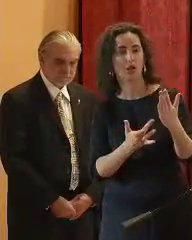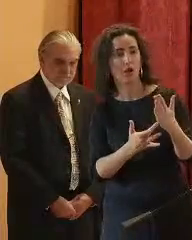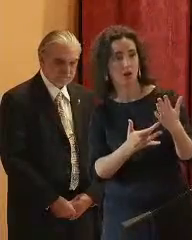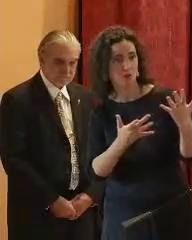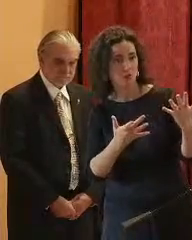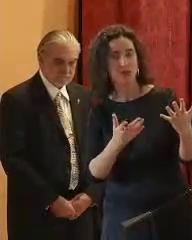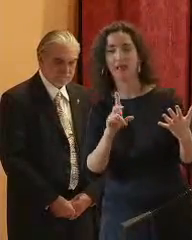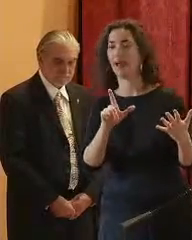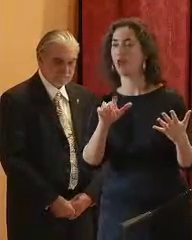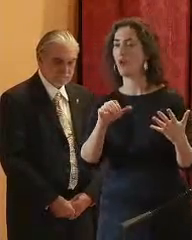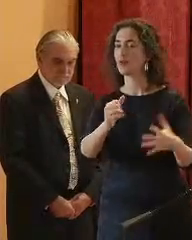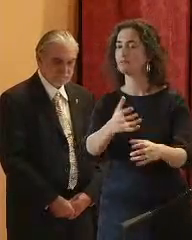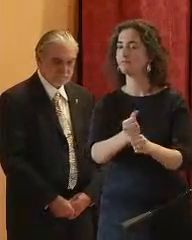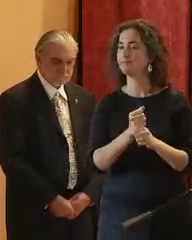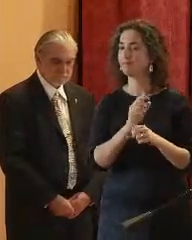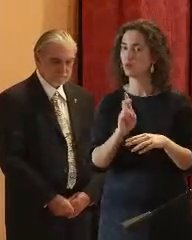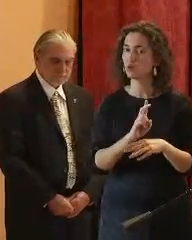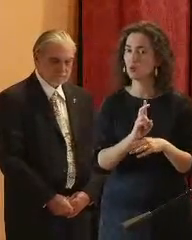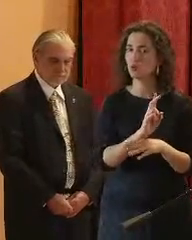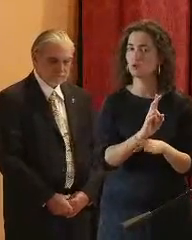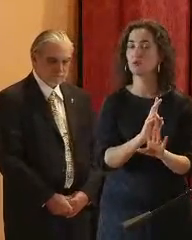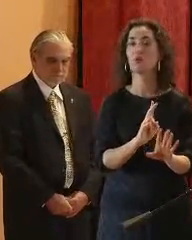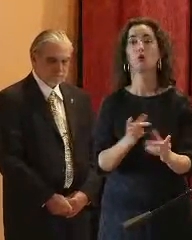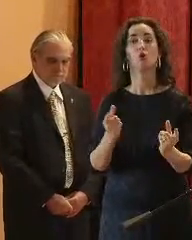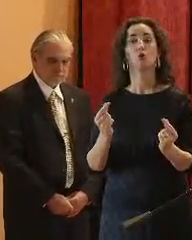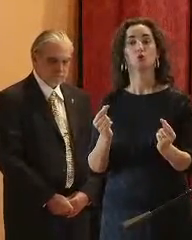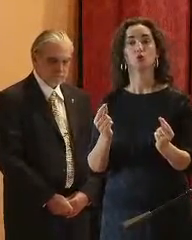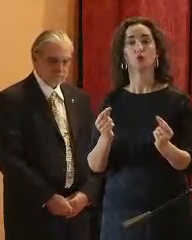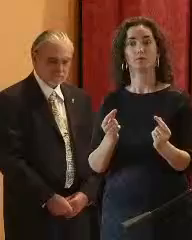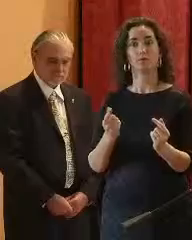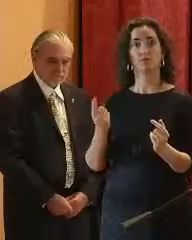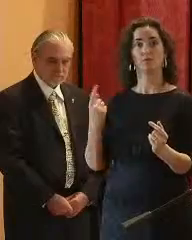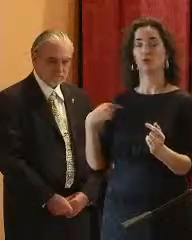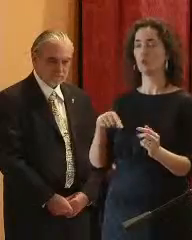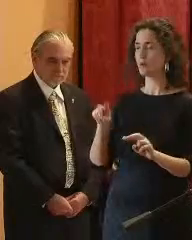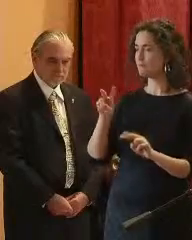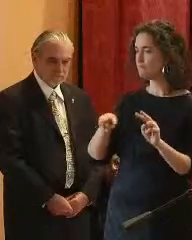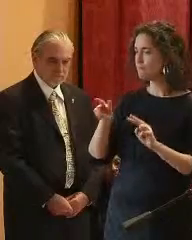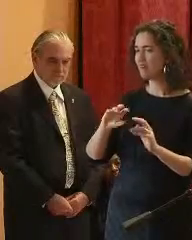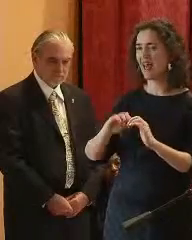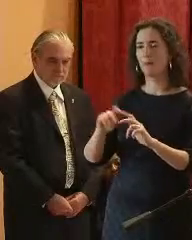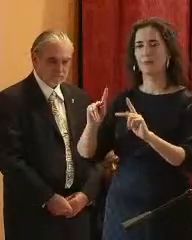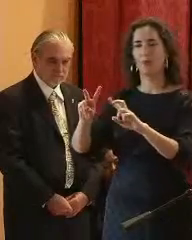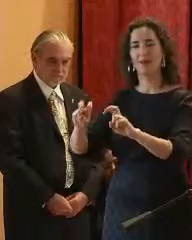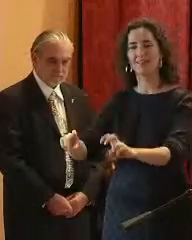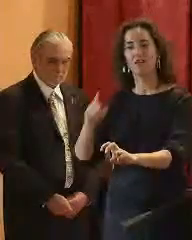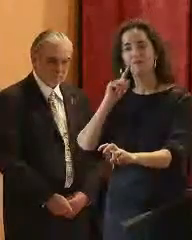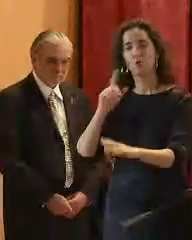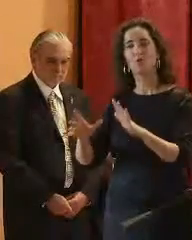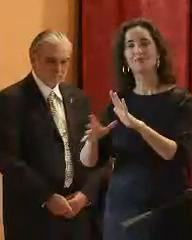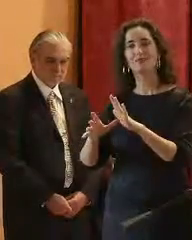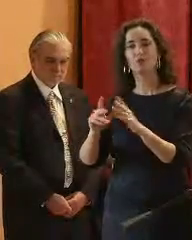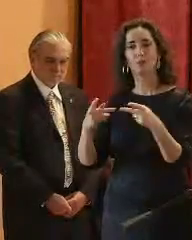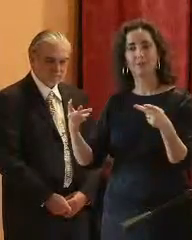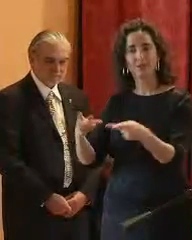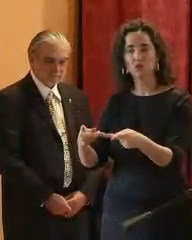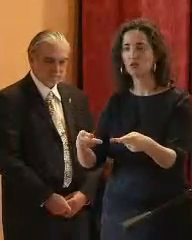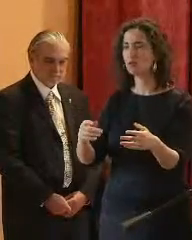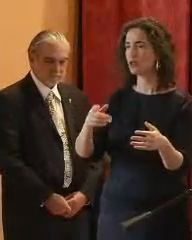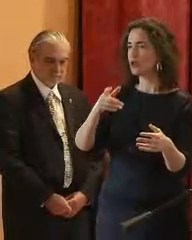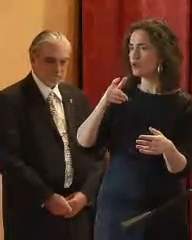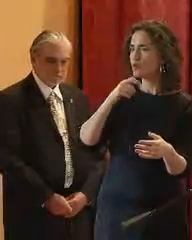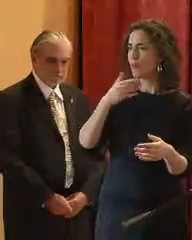And so we developed the ability to assess people for seating and positioning, using the best people in rehab